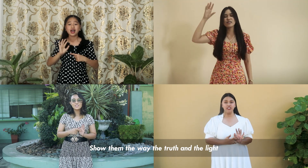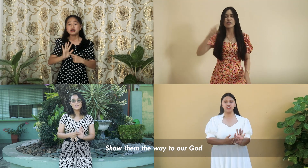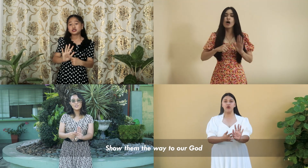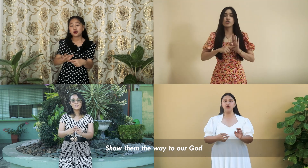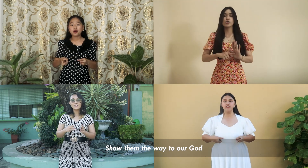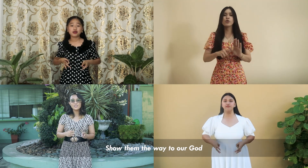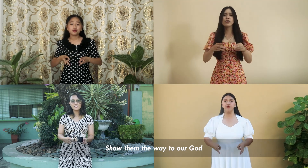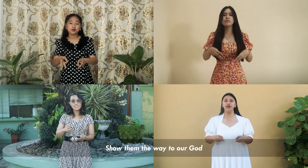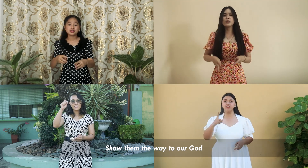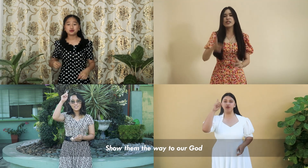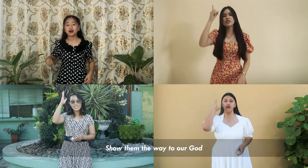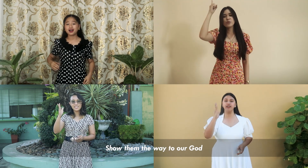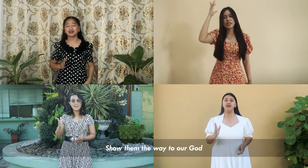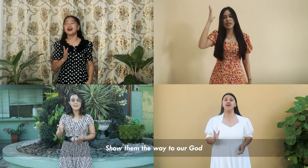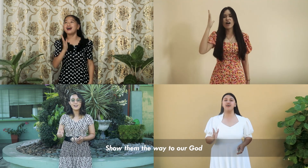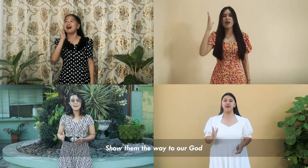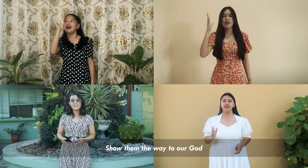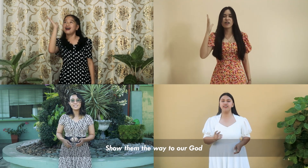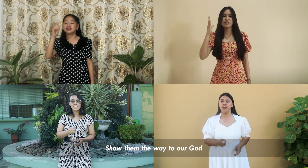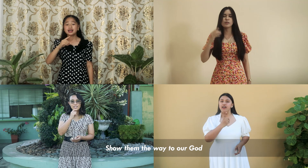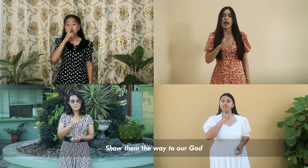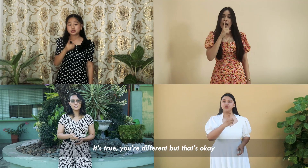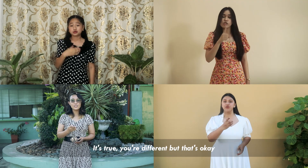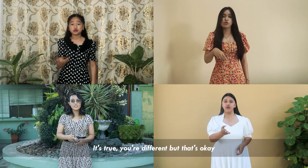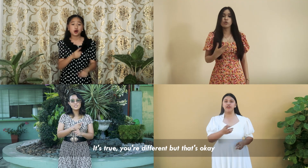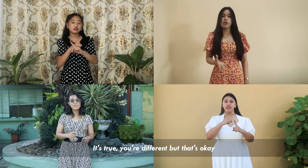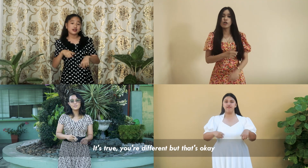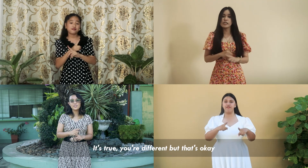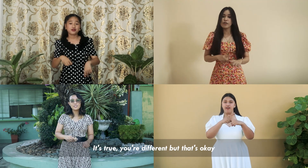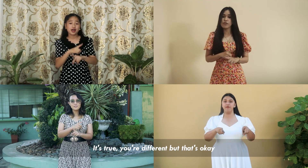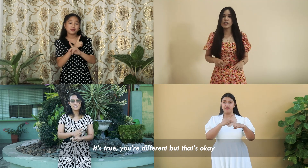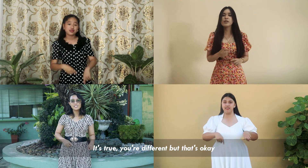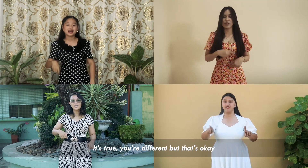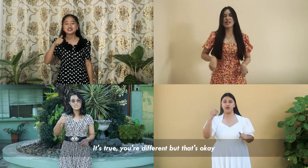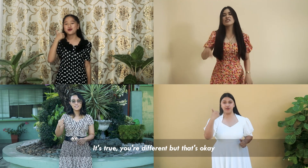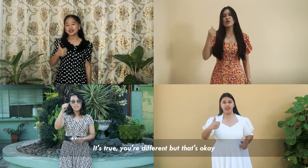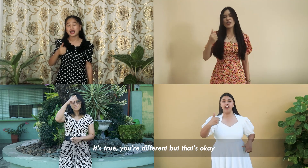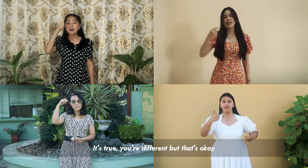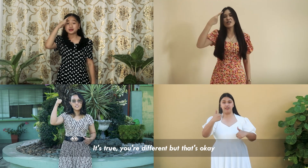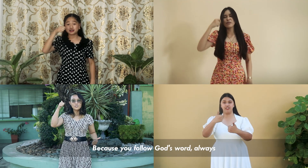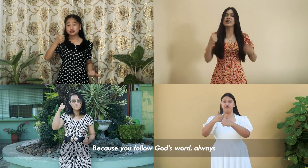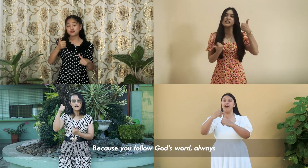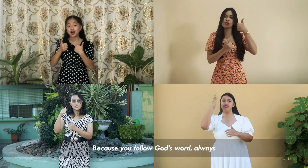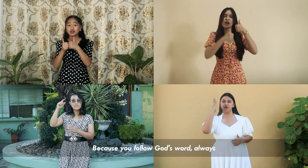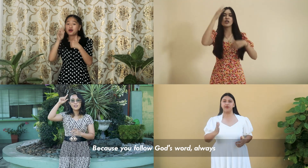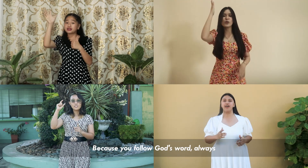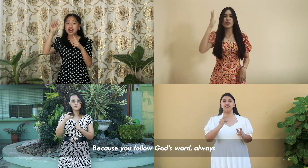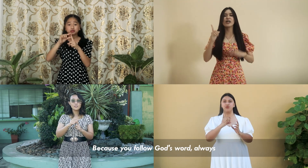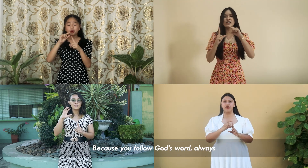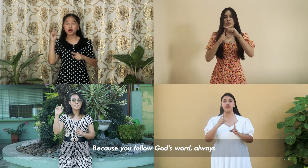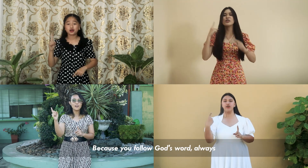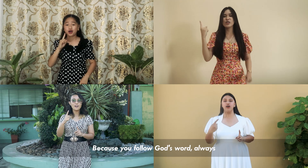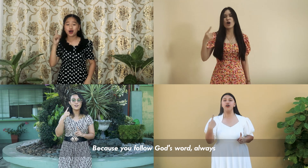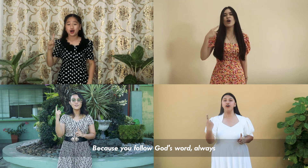lies Show them the way to our God Cause you are different but that's okay Cause you follow